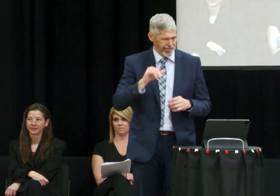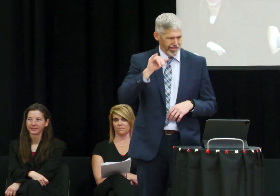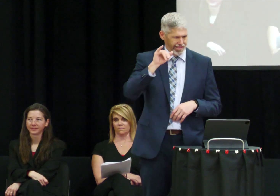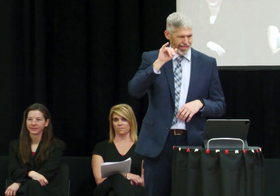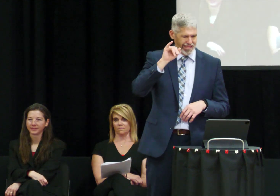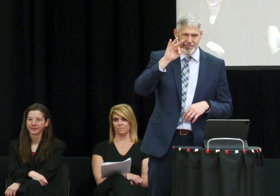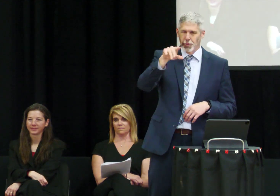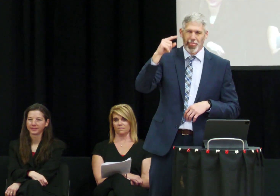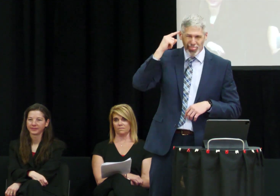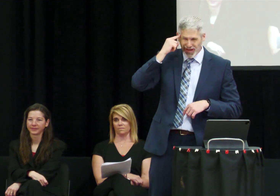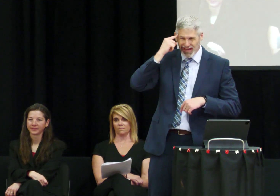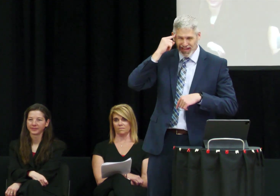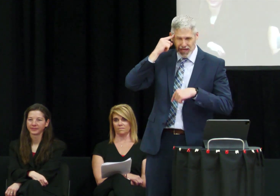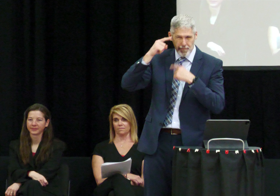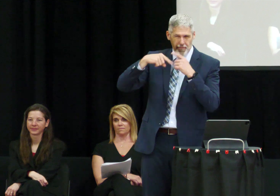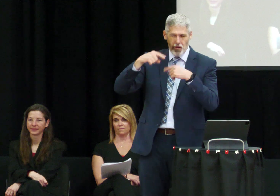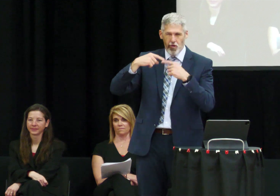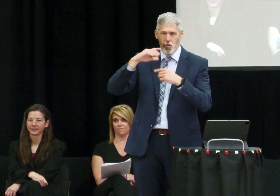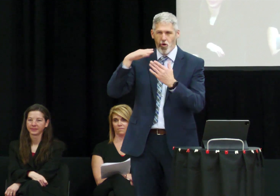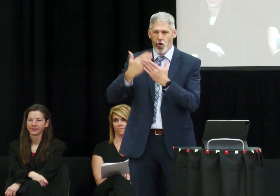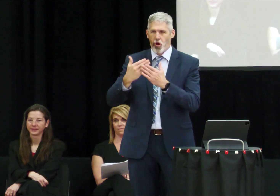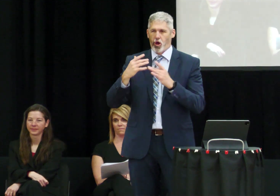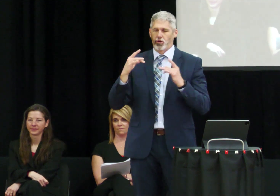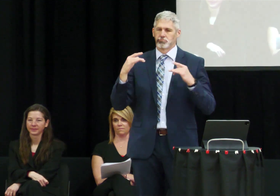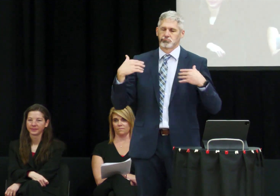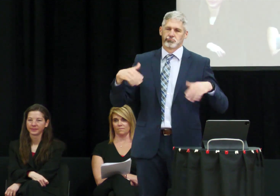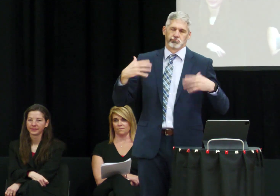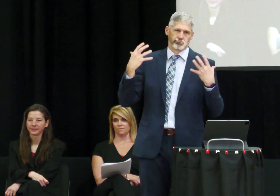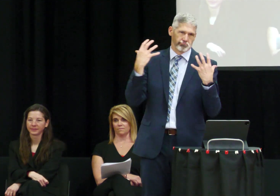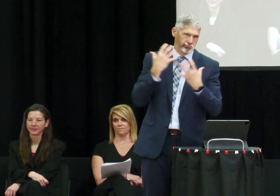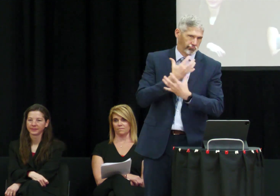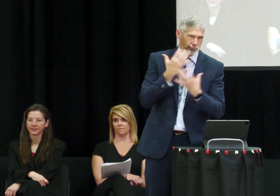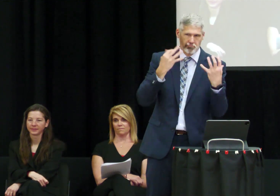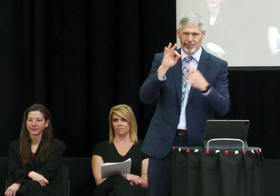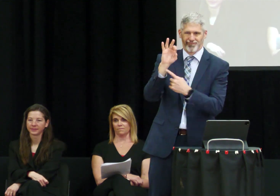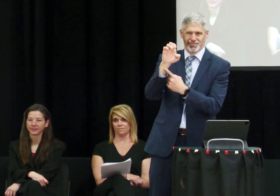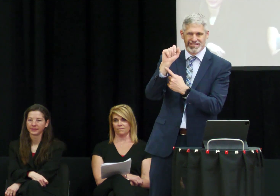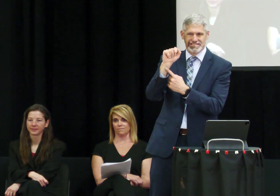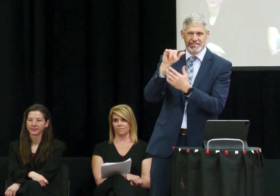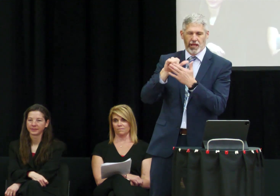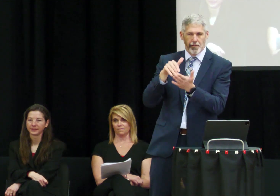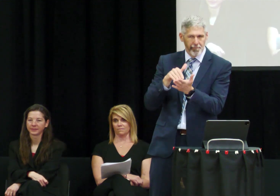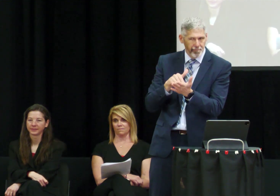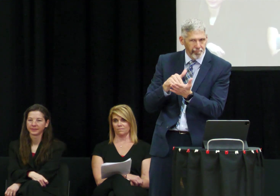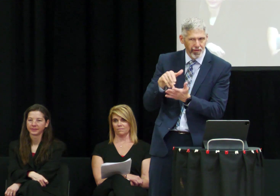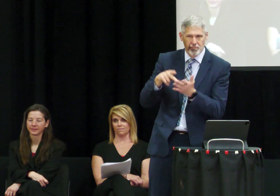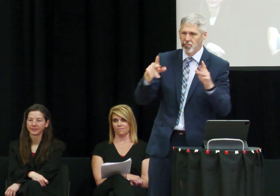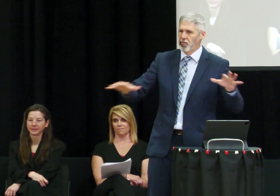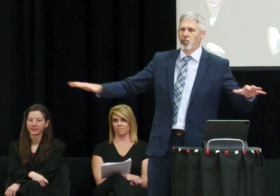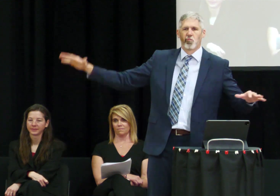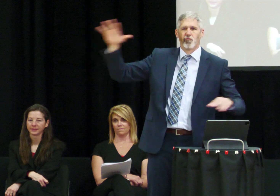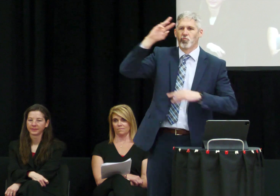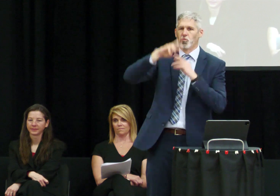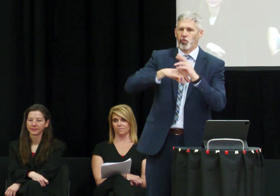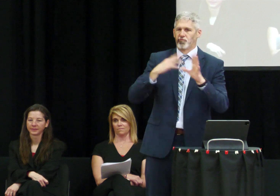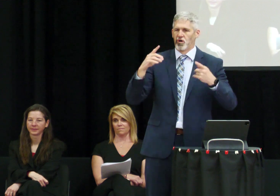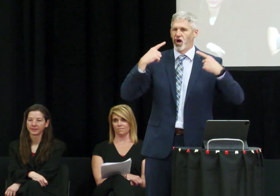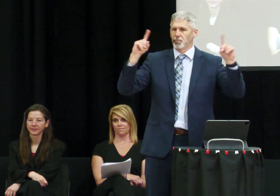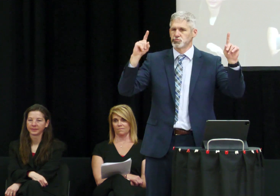You may feel insignificant, but you are not. If you think about all of the feats that thousands of people around the